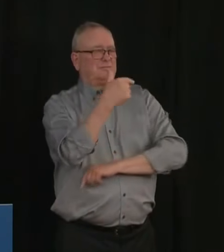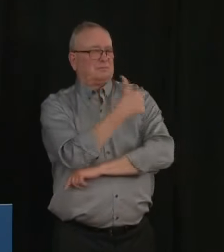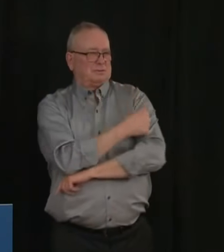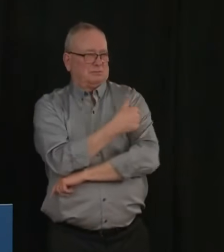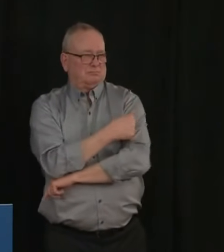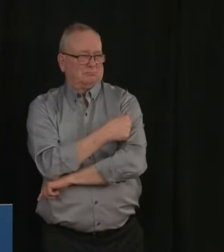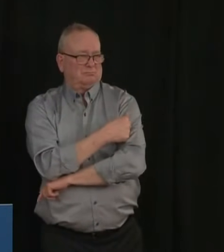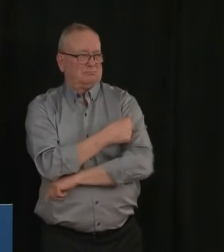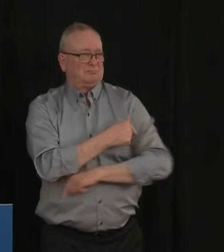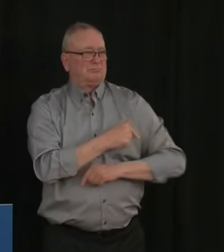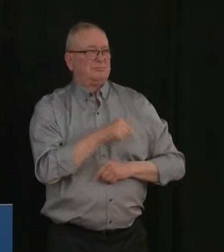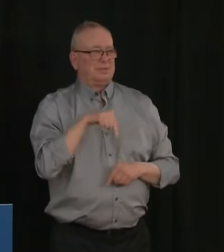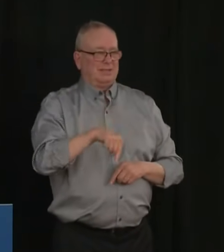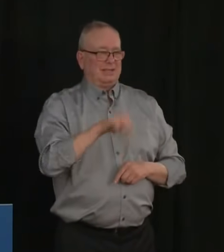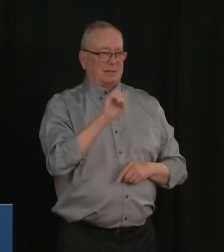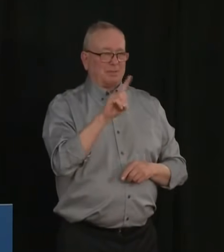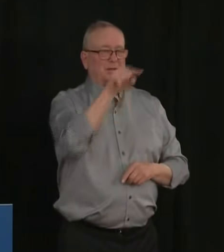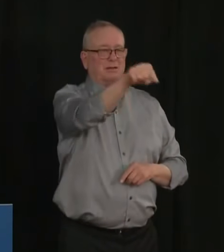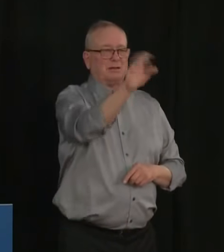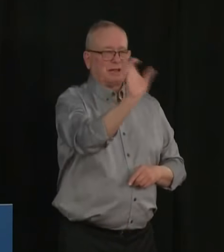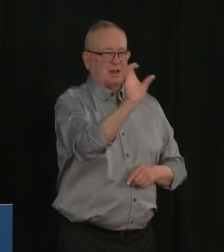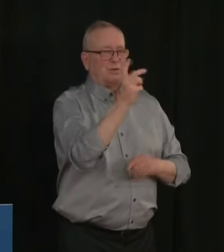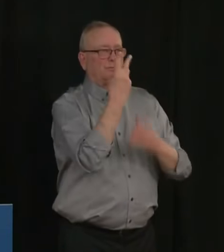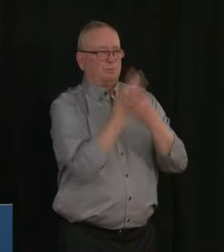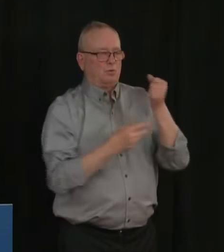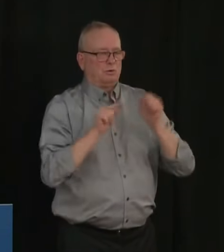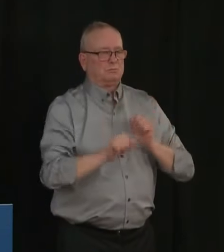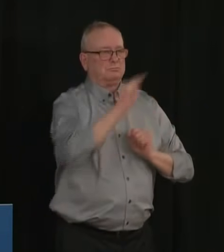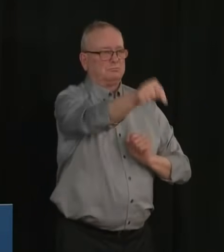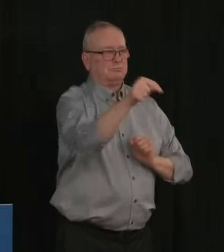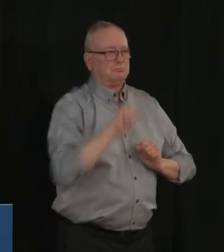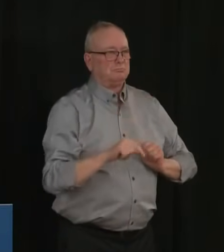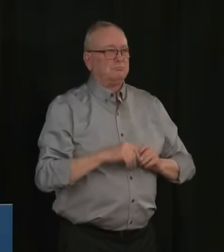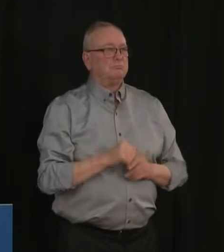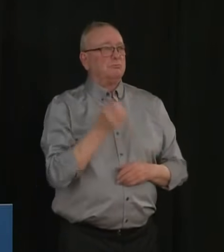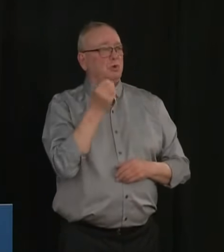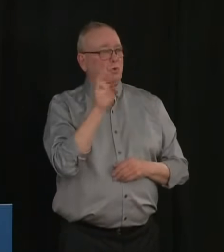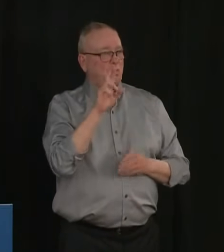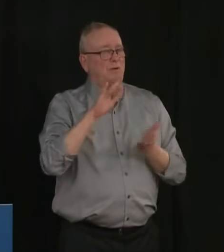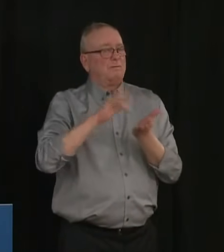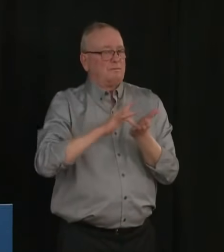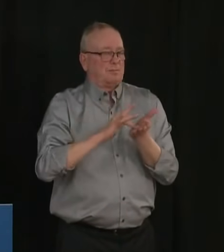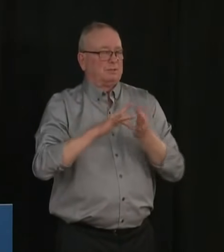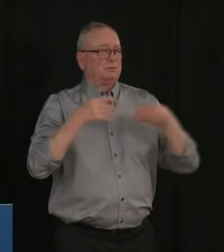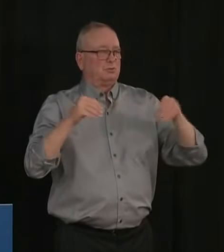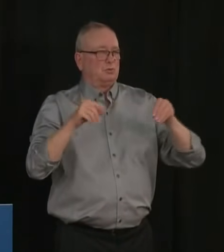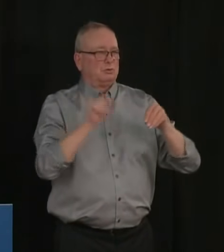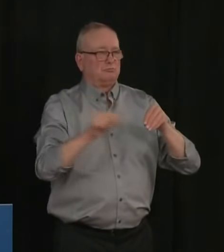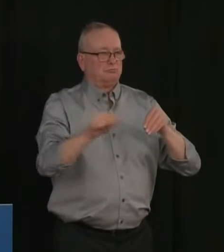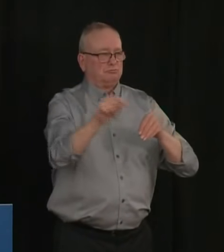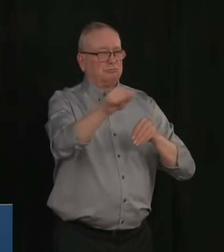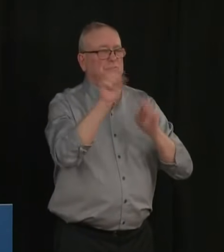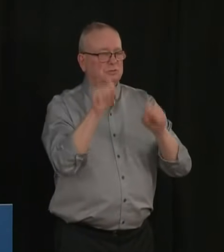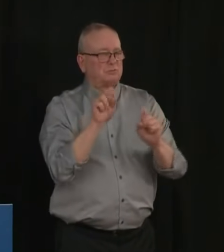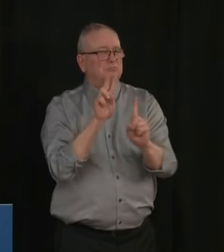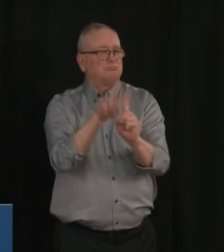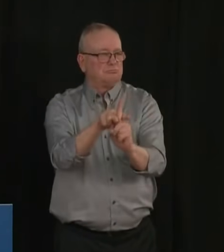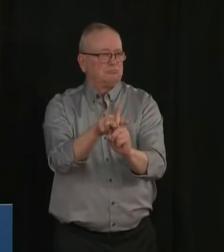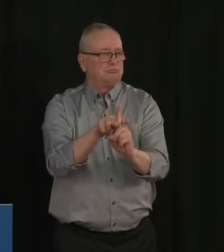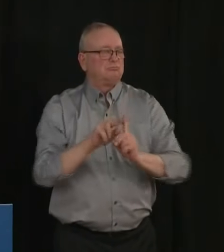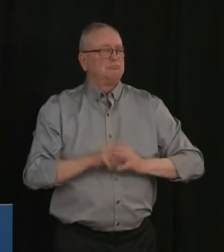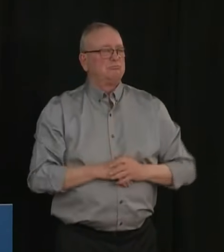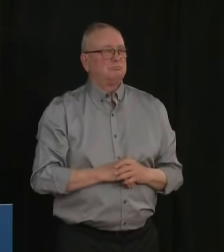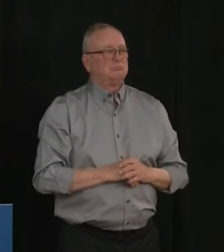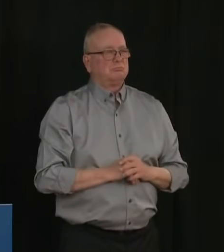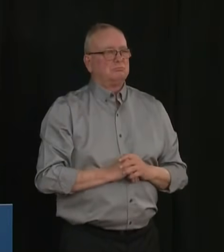and Calgary. You can also book at participating pharmacies offering this vaccine. Over the last